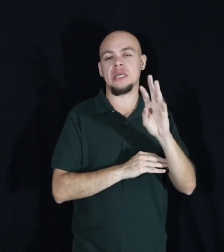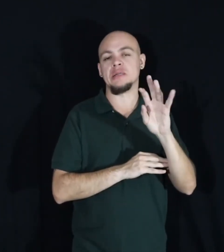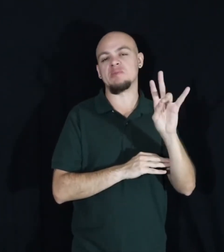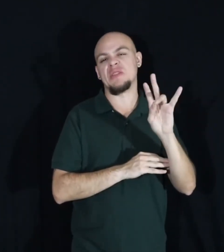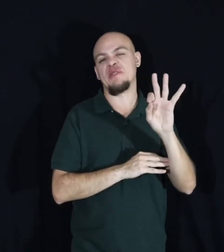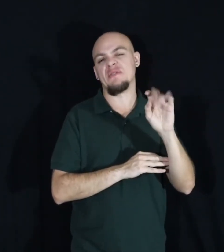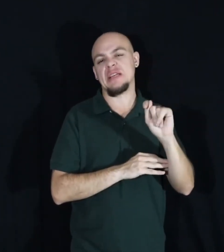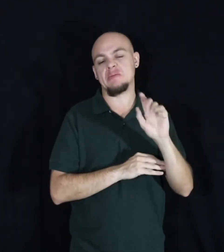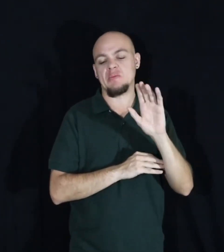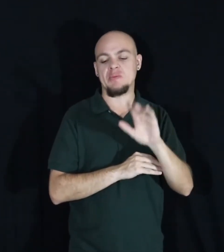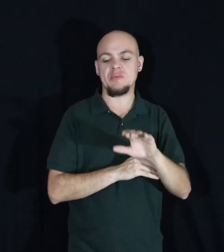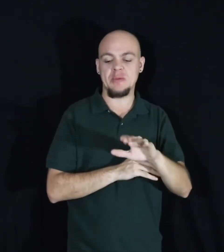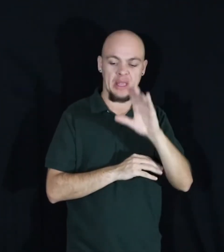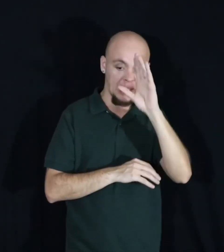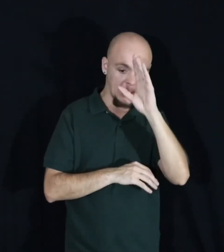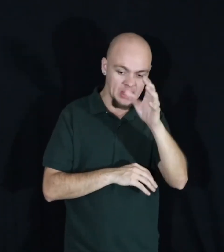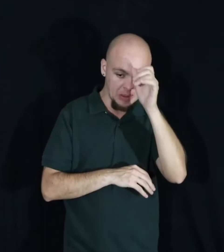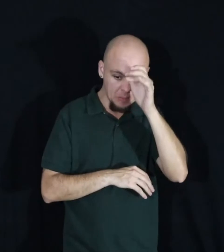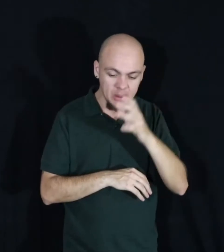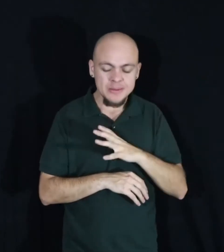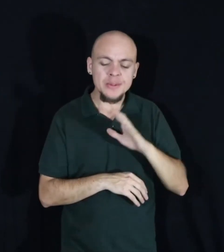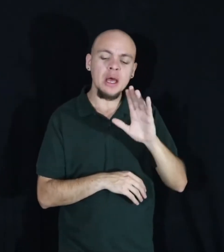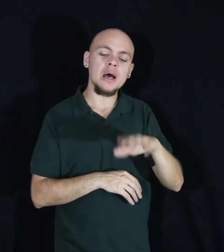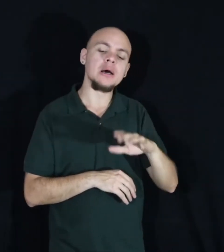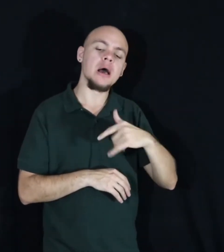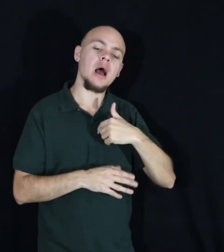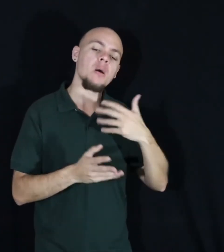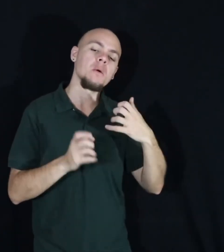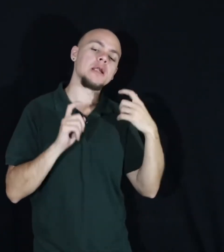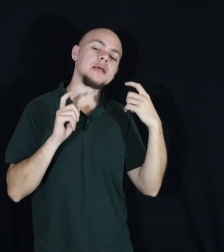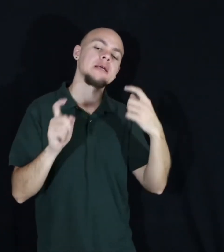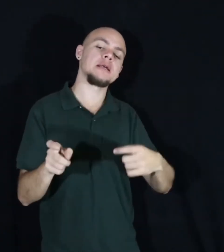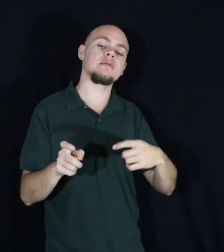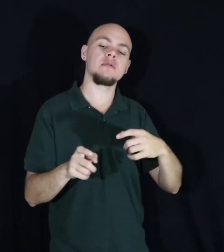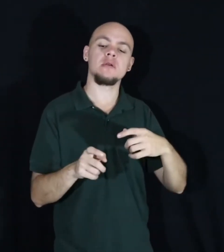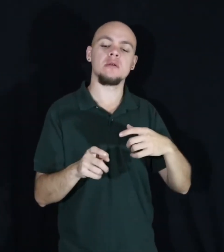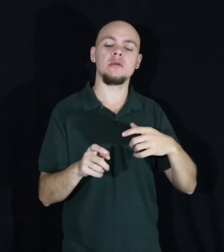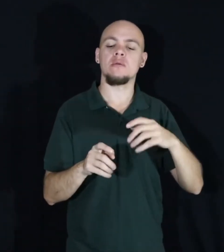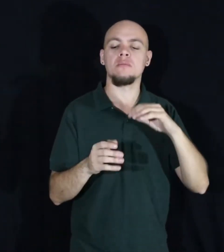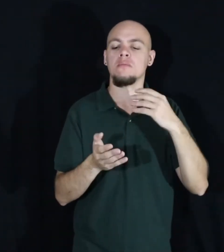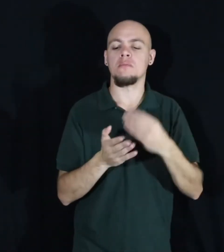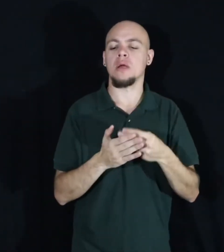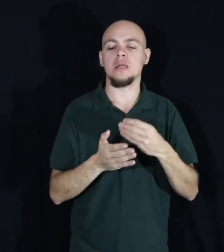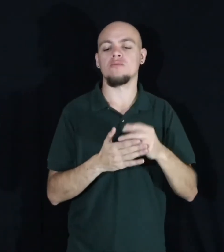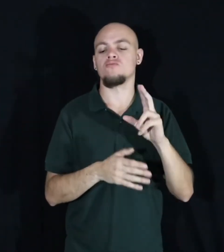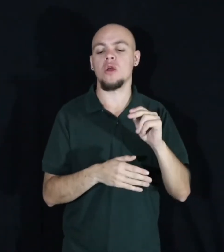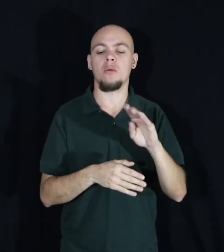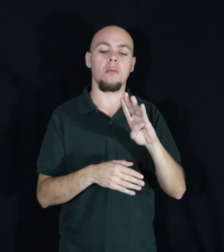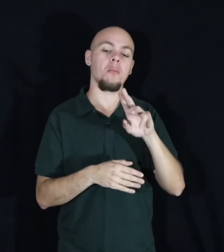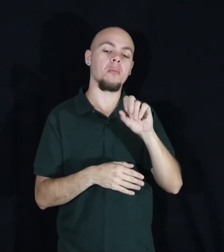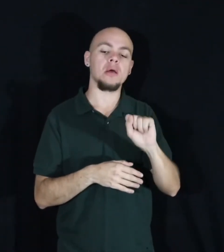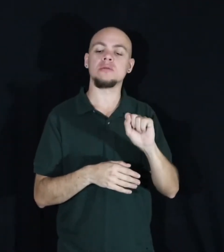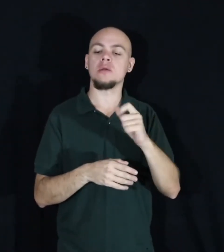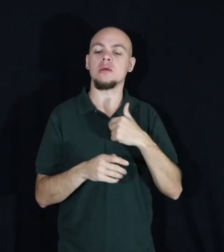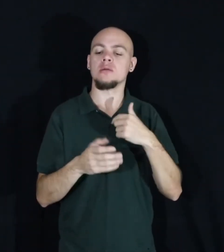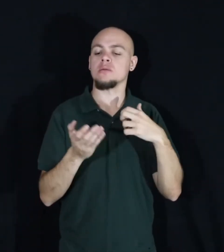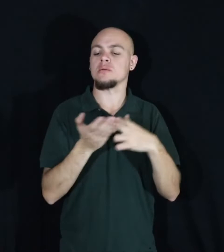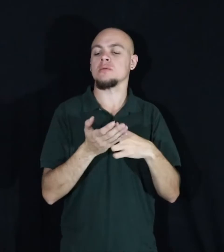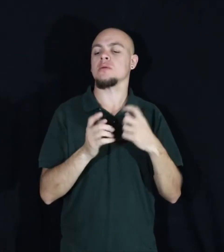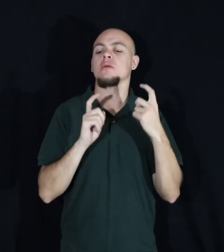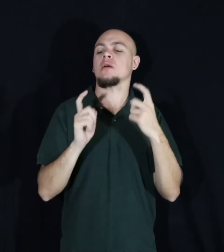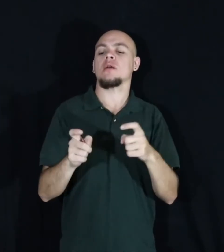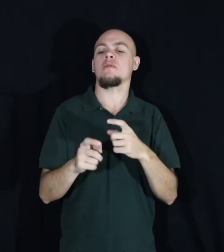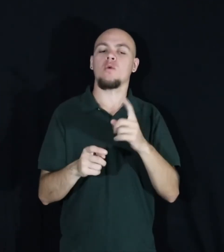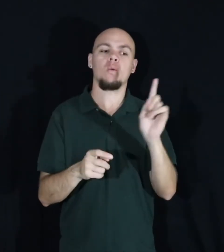away, and he says, "Hey man, I won't give you any money, but I'll buy you a bus ticket wherever you want to go."